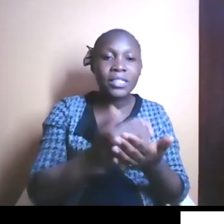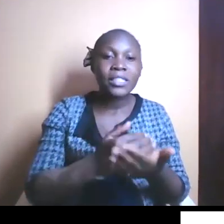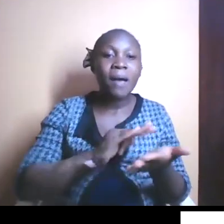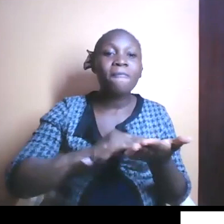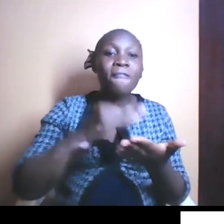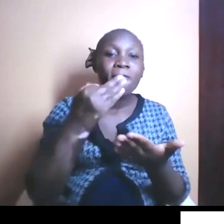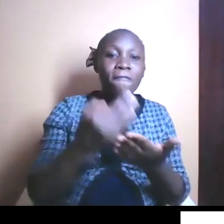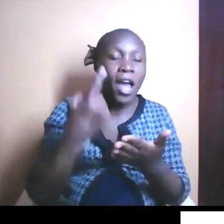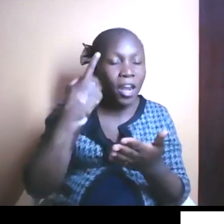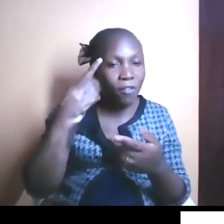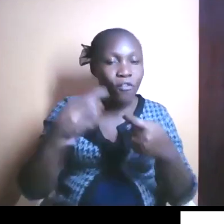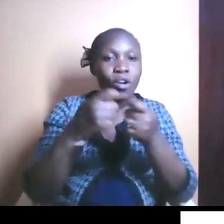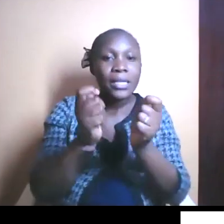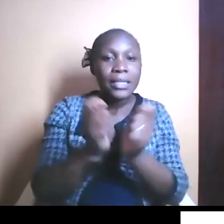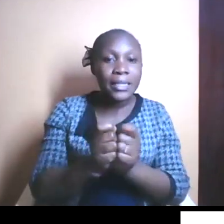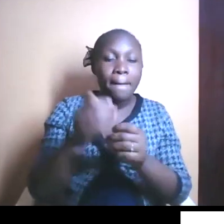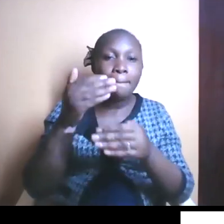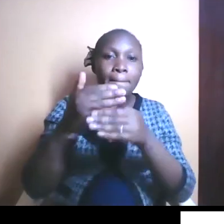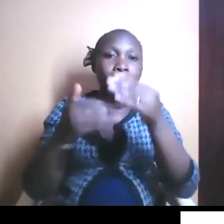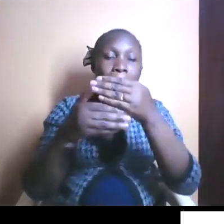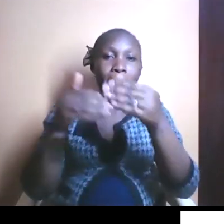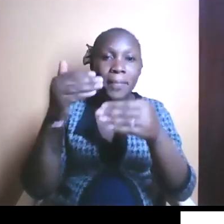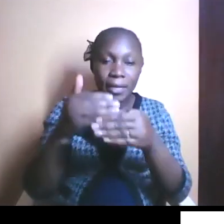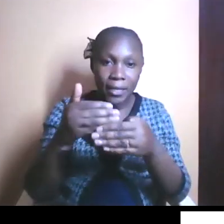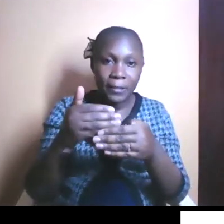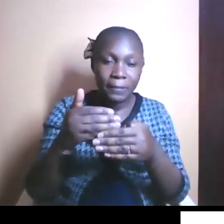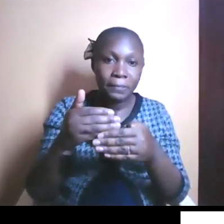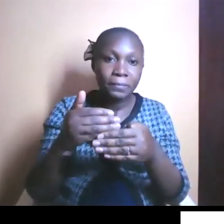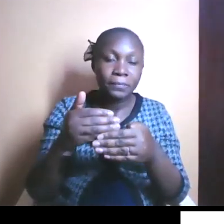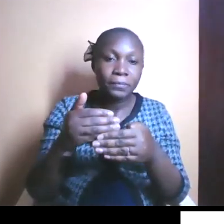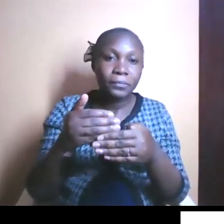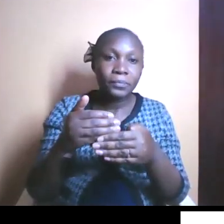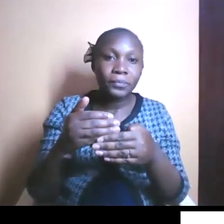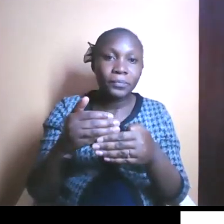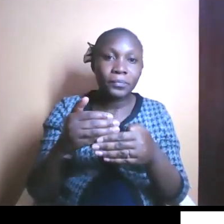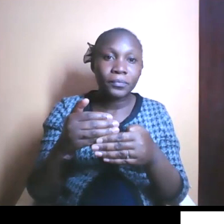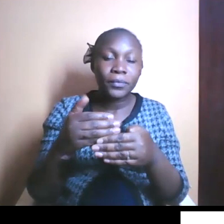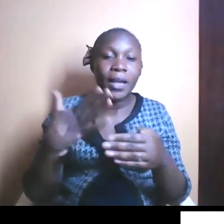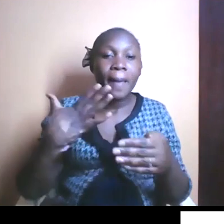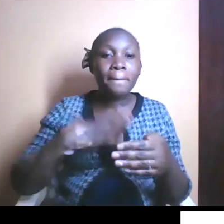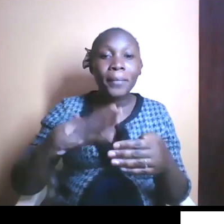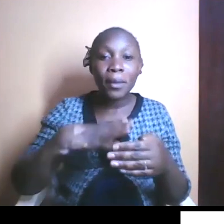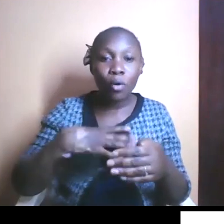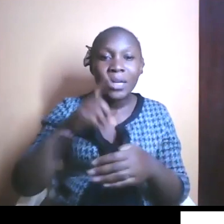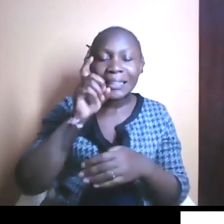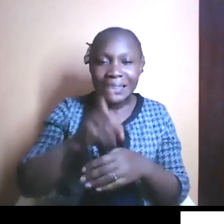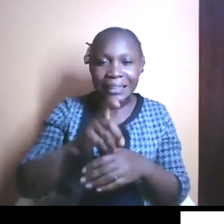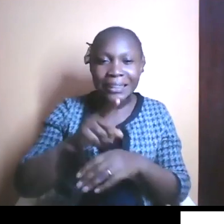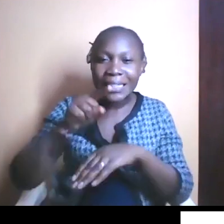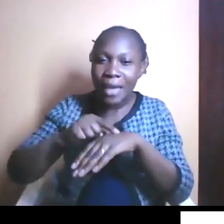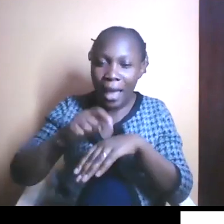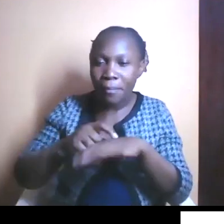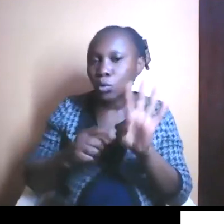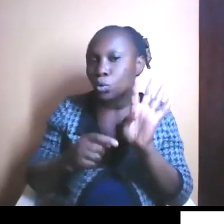I've been to many team buildings of many companies. And you see, people just need space to be listened to and to